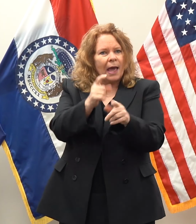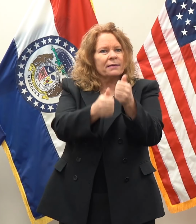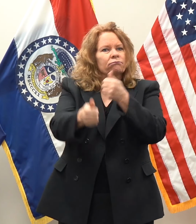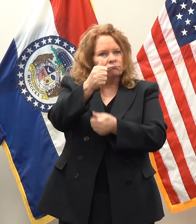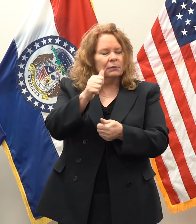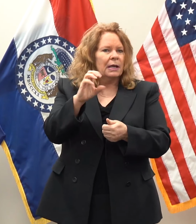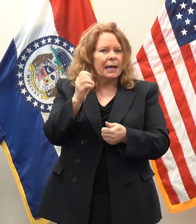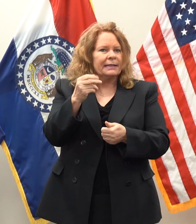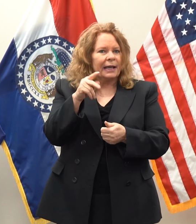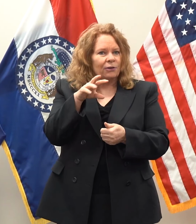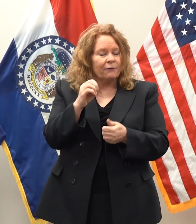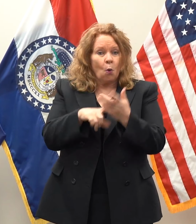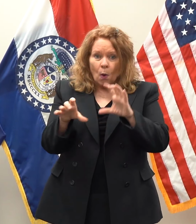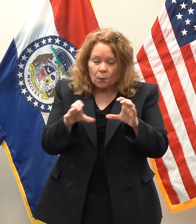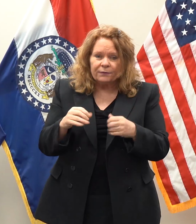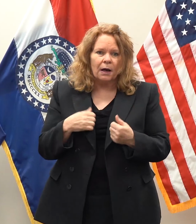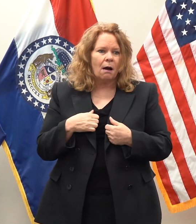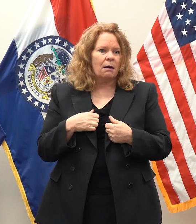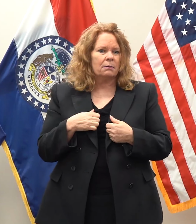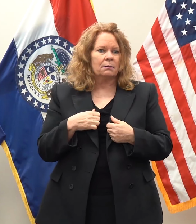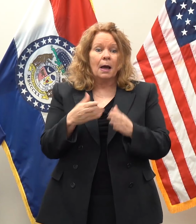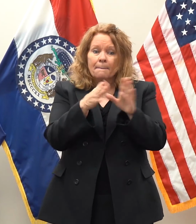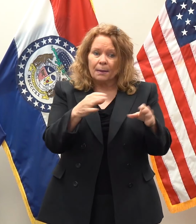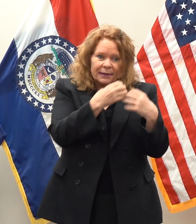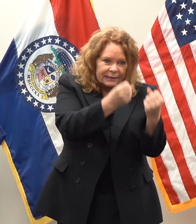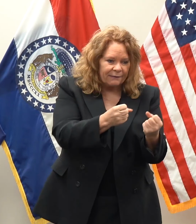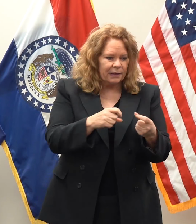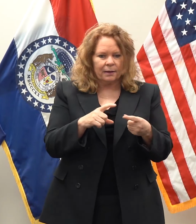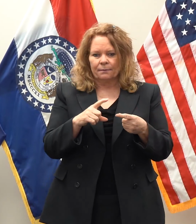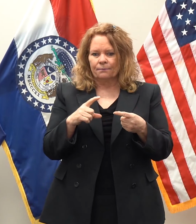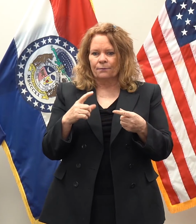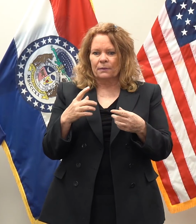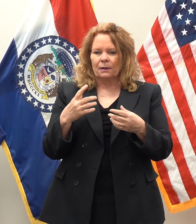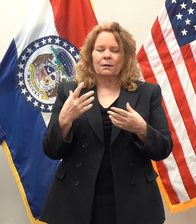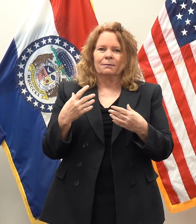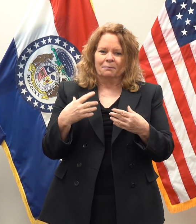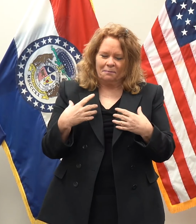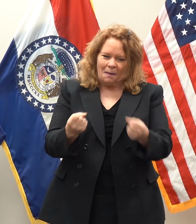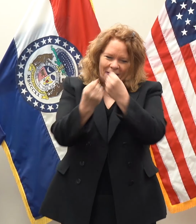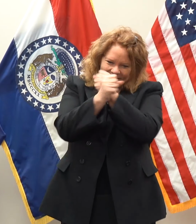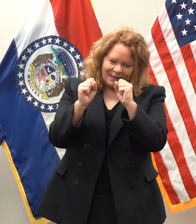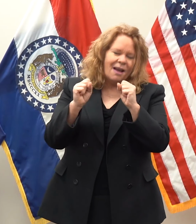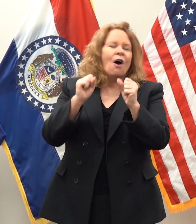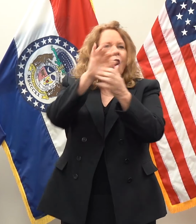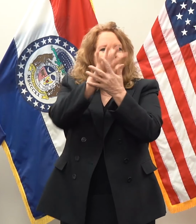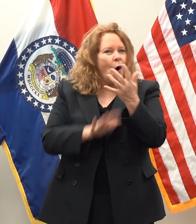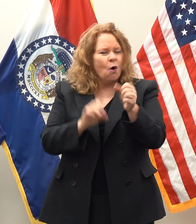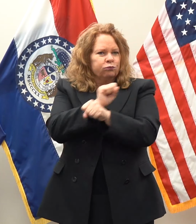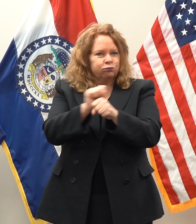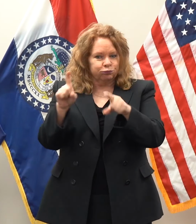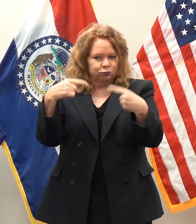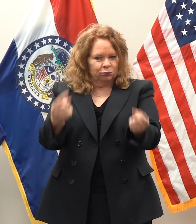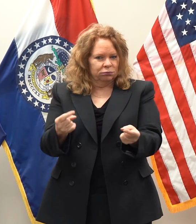we've accomplished in crime and public safety, public health, workforce development, all the issues that we've worked on